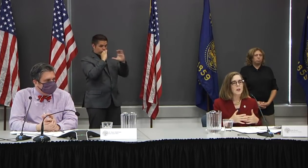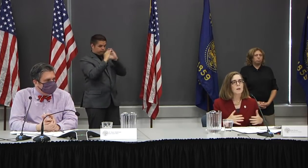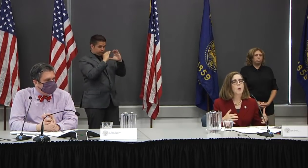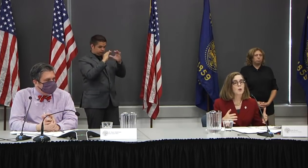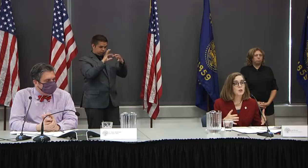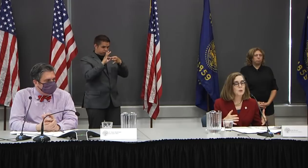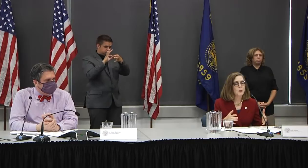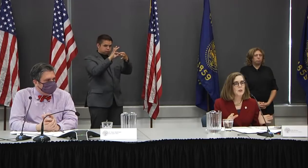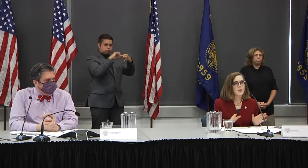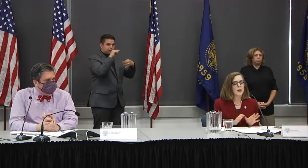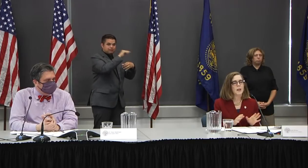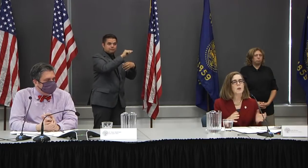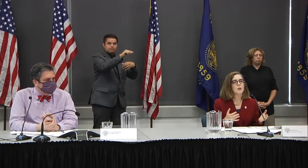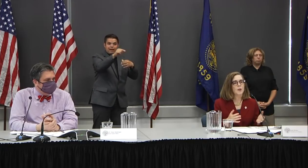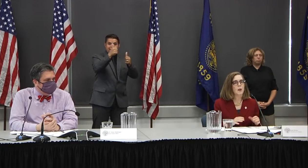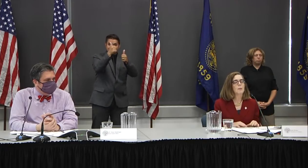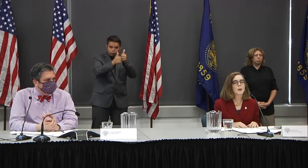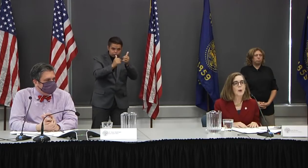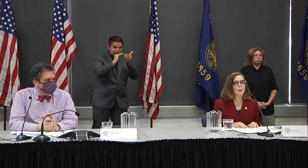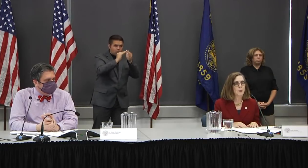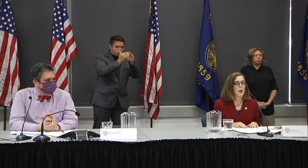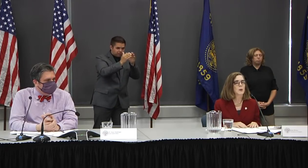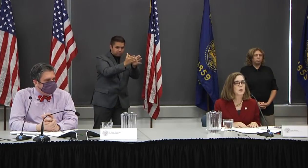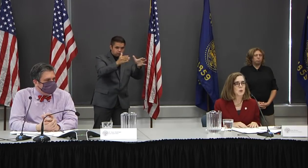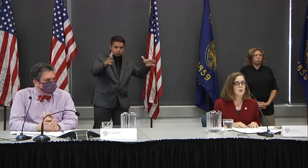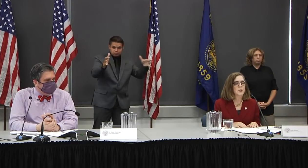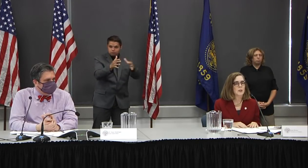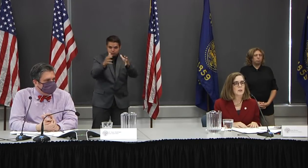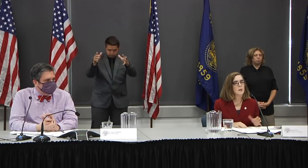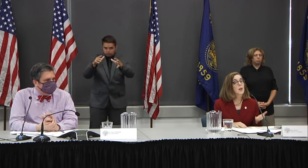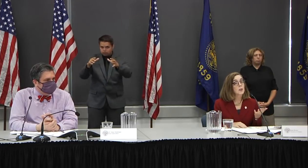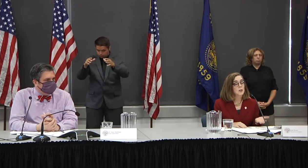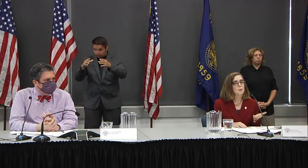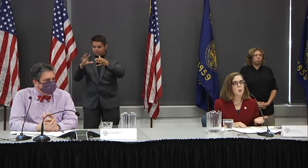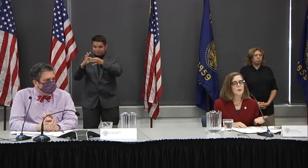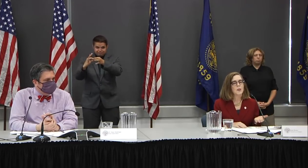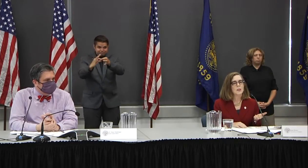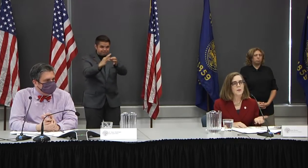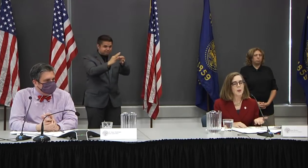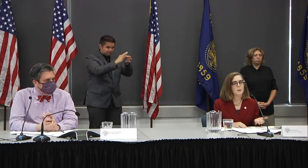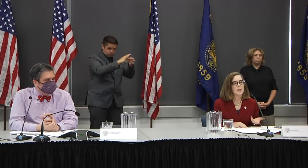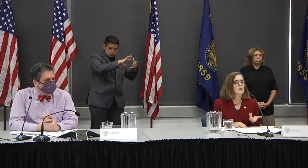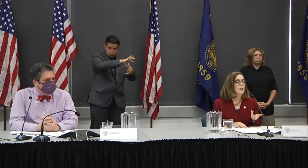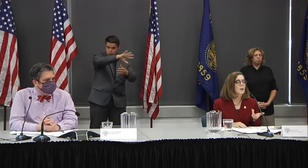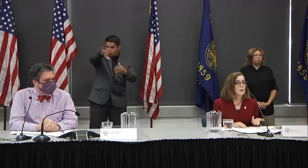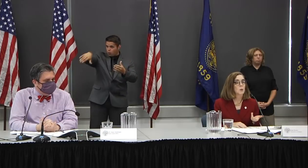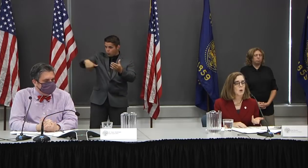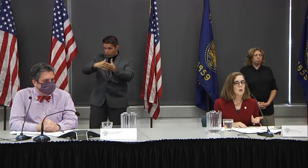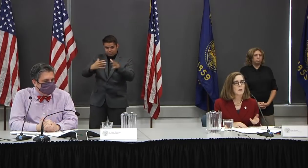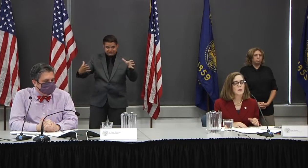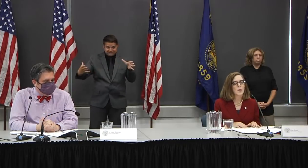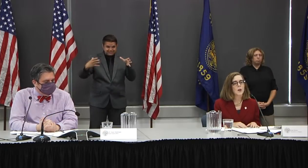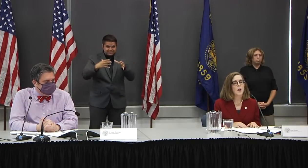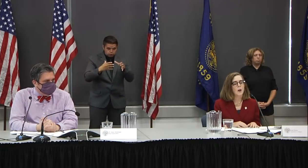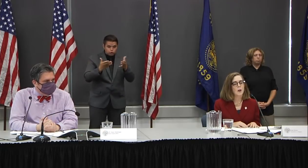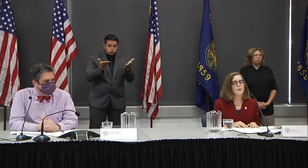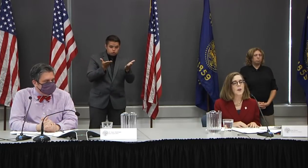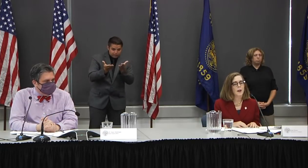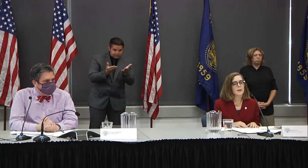communities in partnership with the state are developing wraparound services to support these families, these